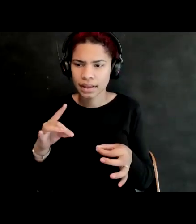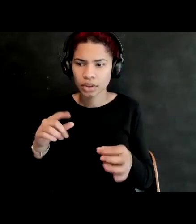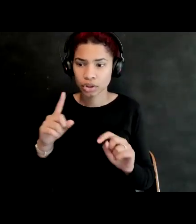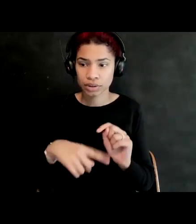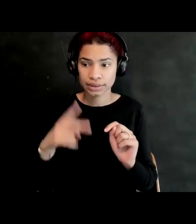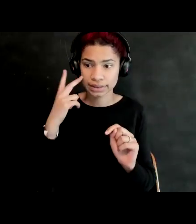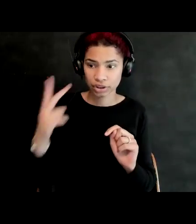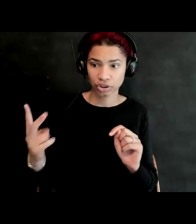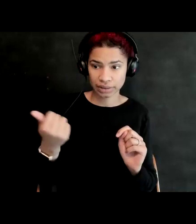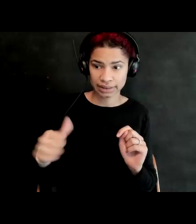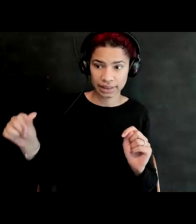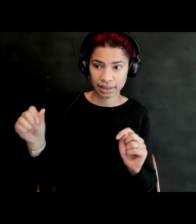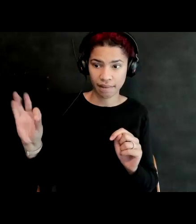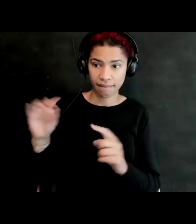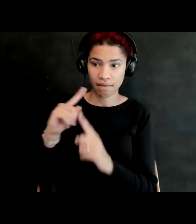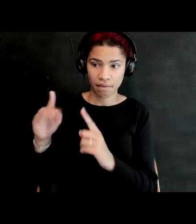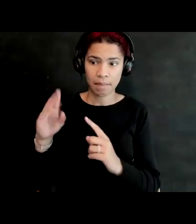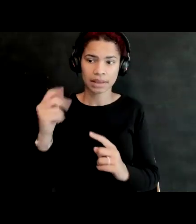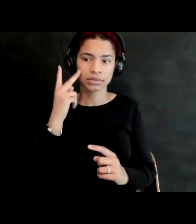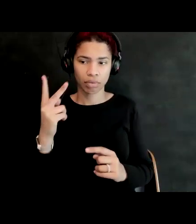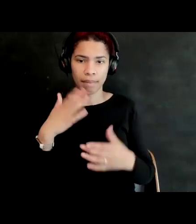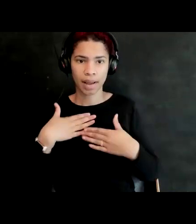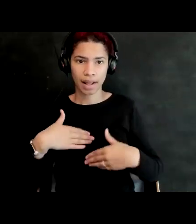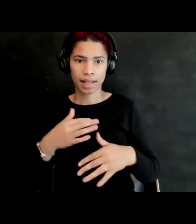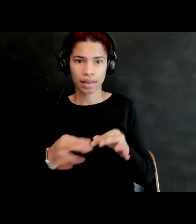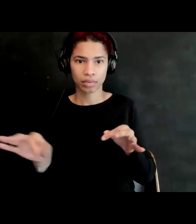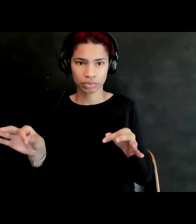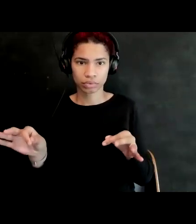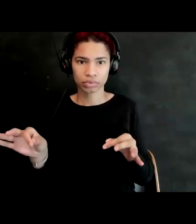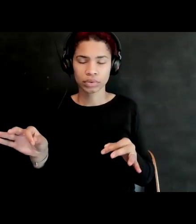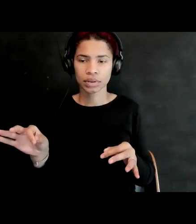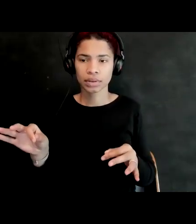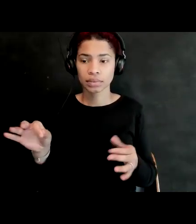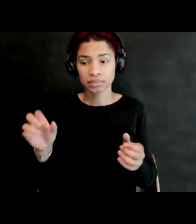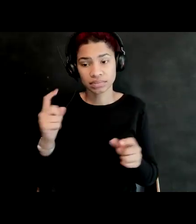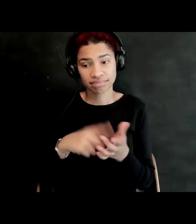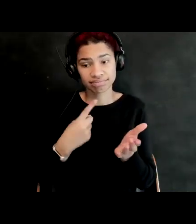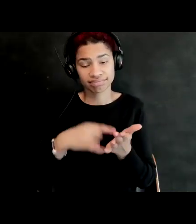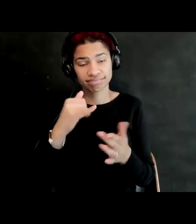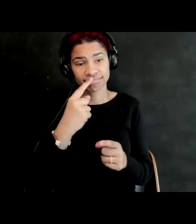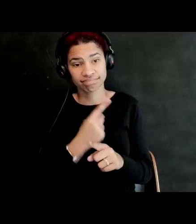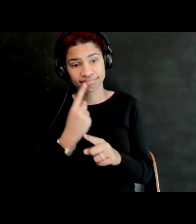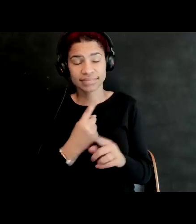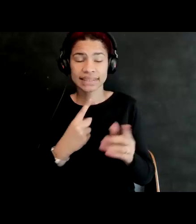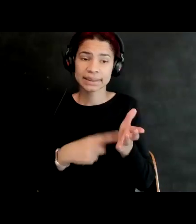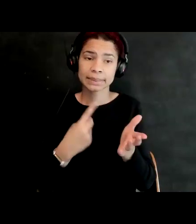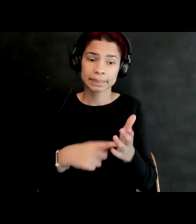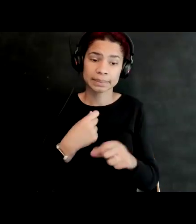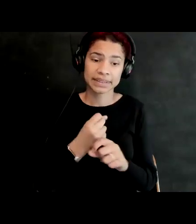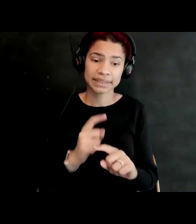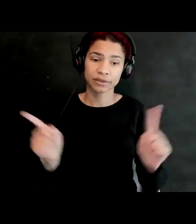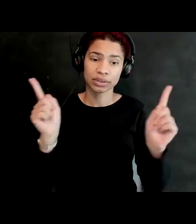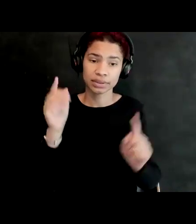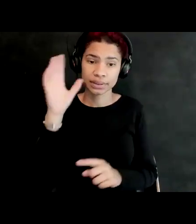was, sometimes that can tell you the story that's accurate, and sometimes you can make different assumptions. So perhaps the